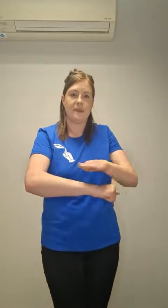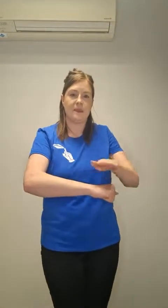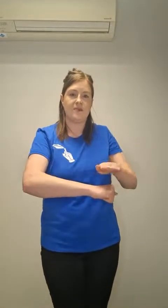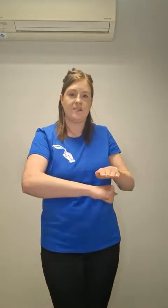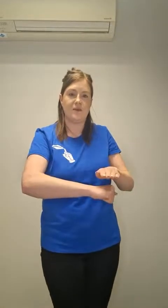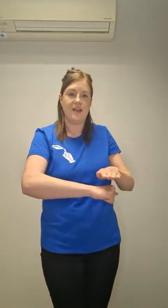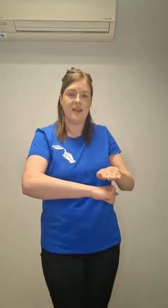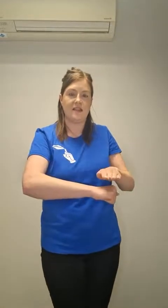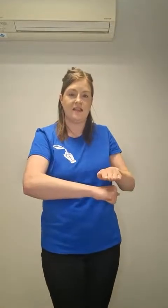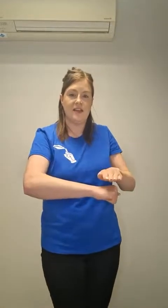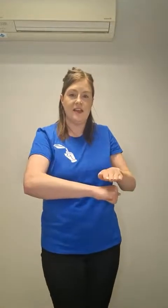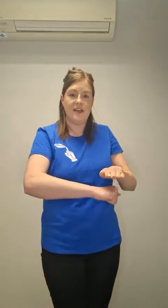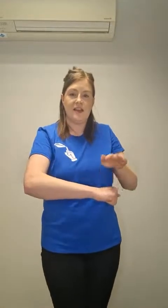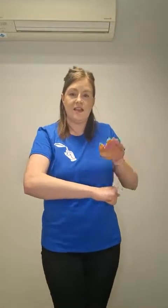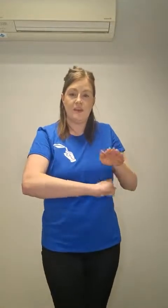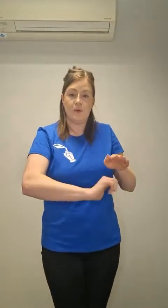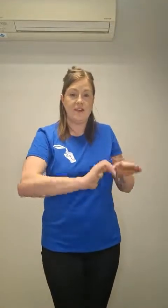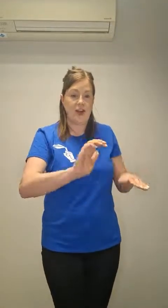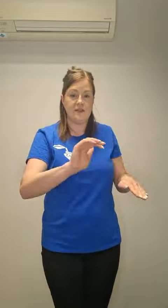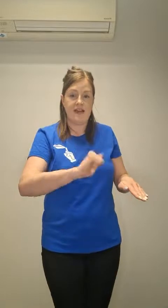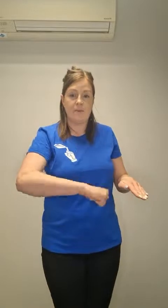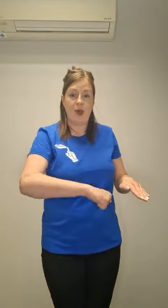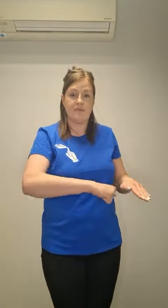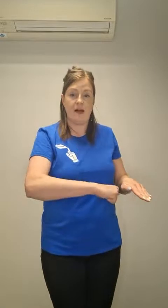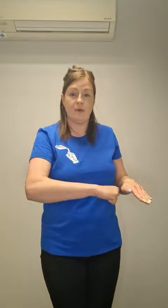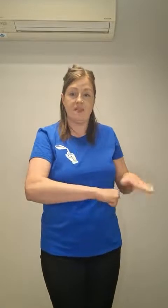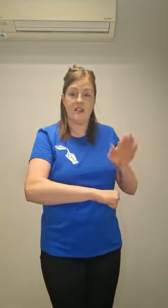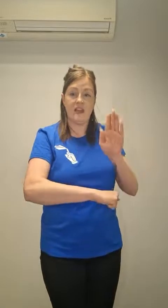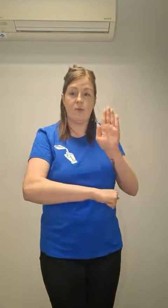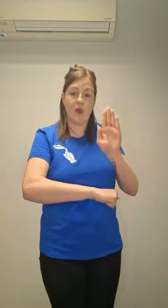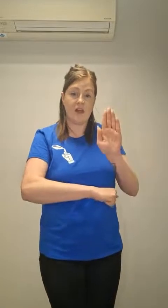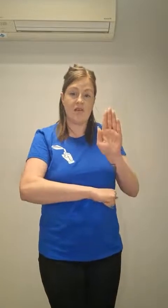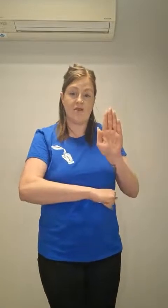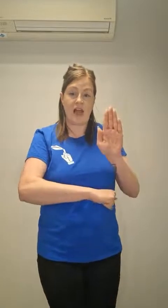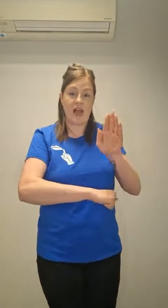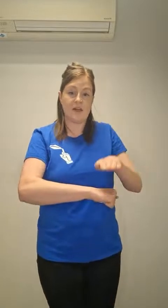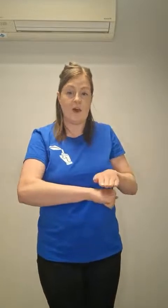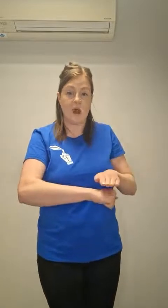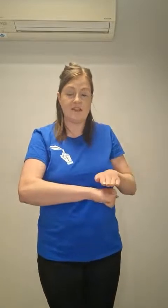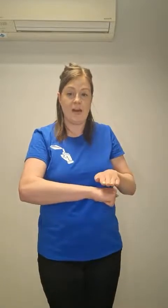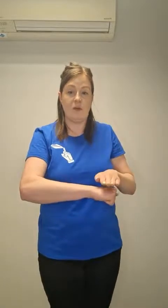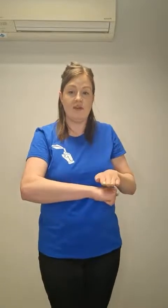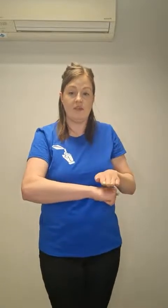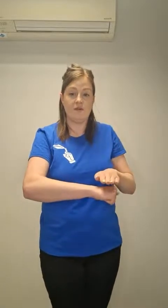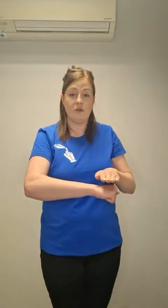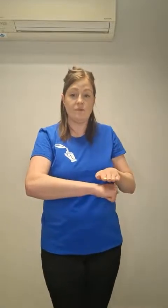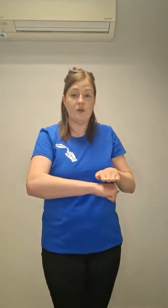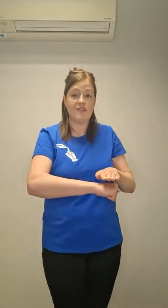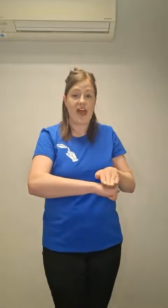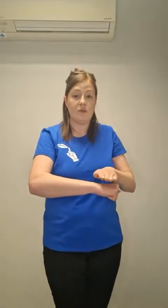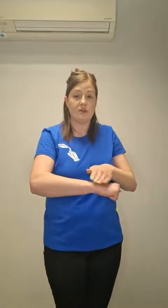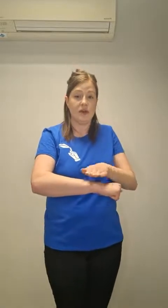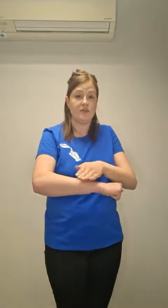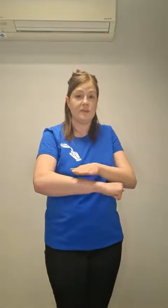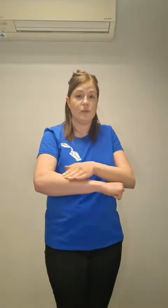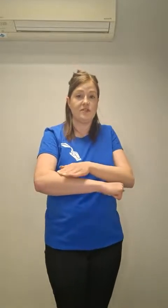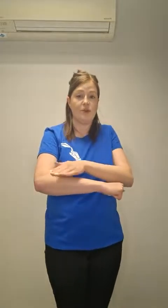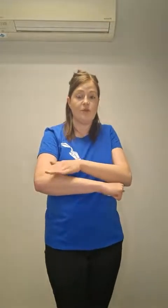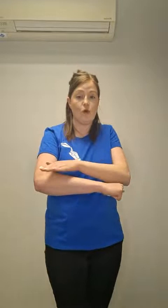So again, supporting closed hand, palm down, pointing in, working flat hand, palm down, pointing forward, moves out along supporting